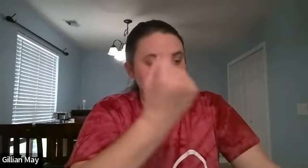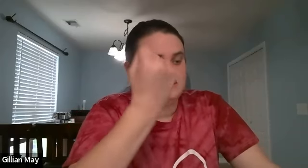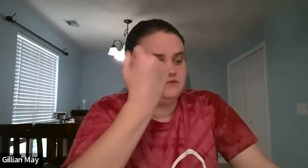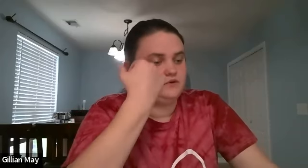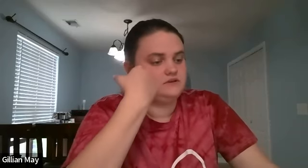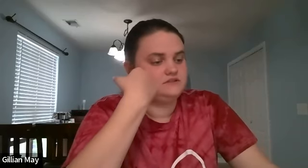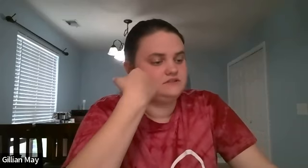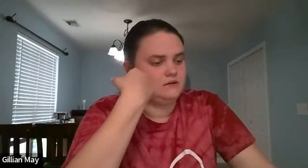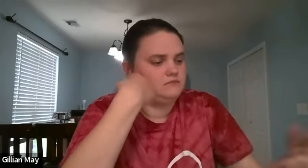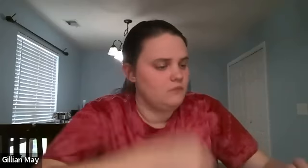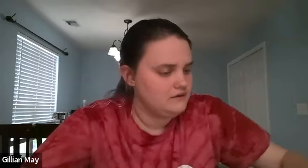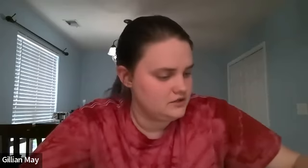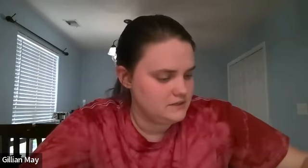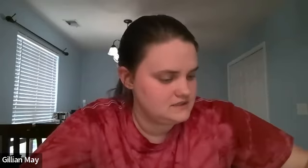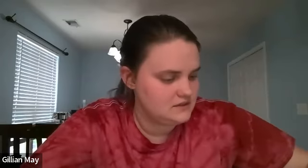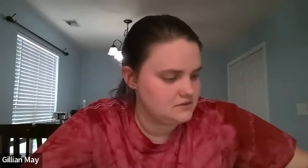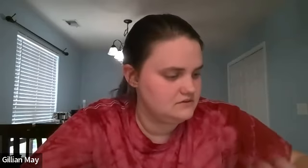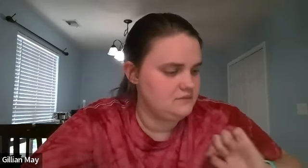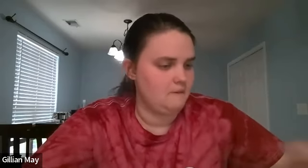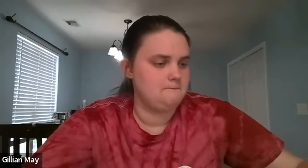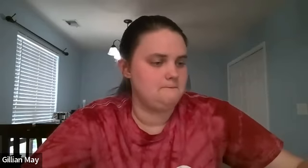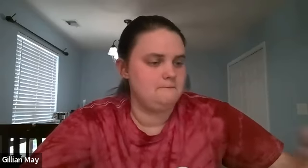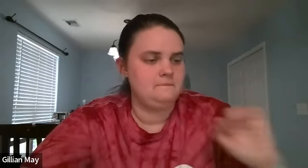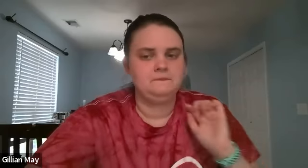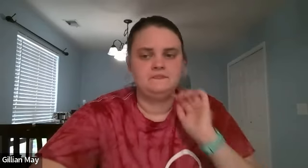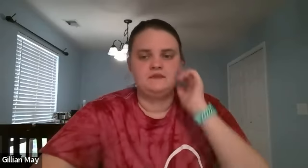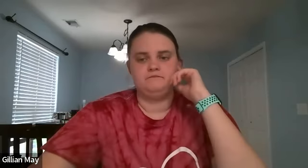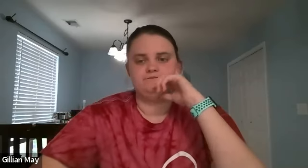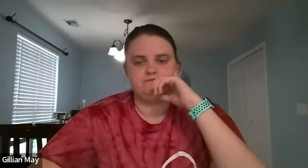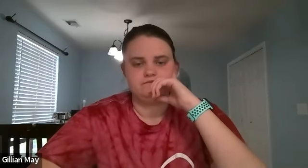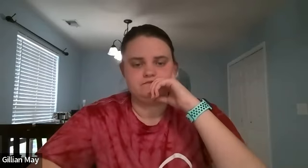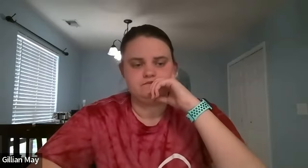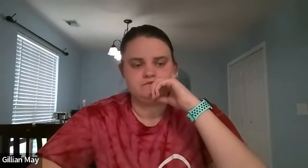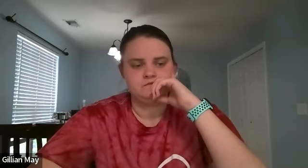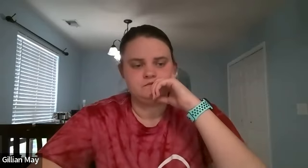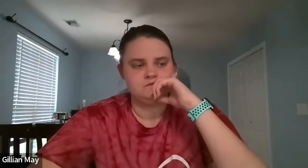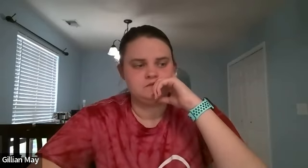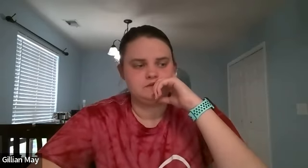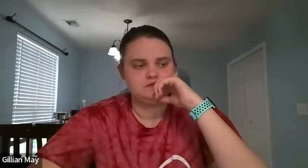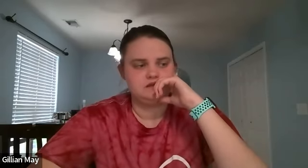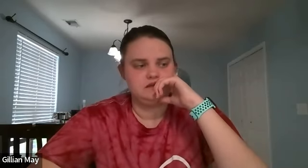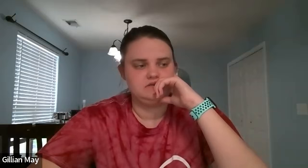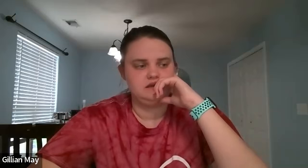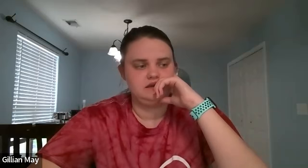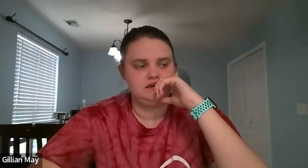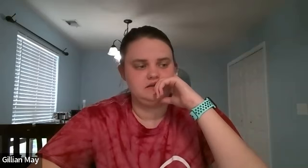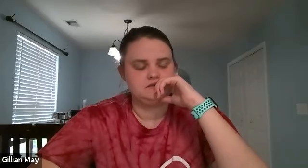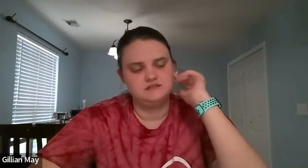signed before. So why are you being stubborn? There we go. I'm trying to think of any others I